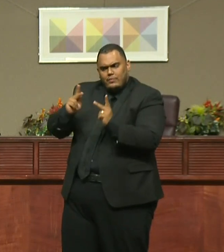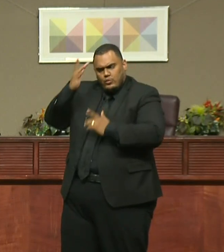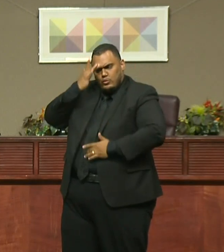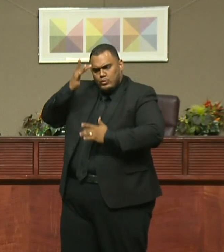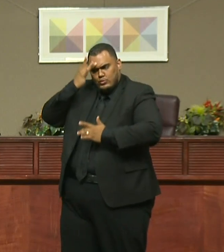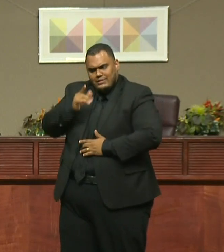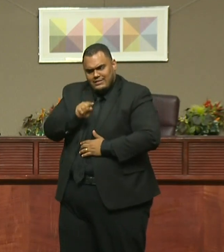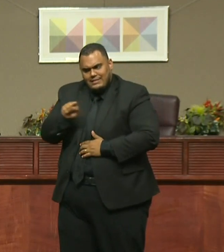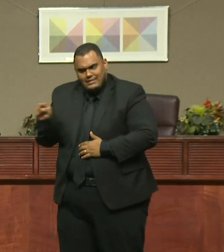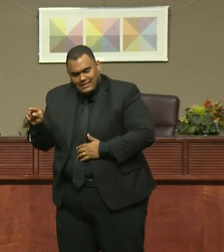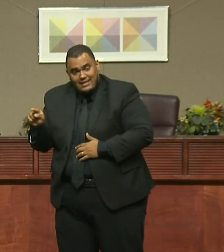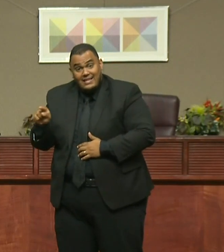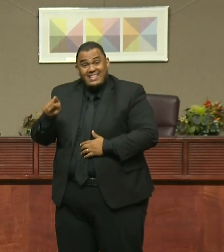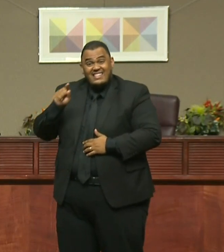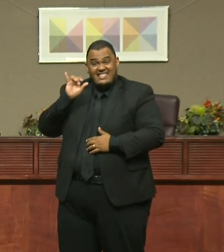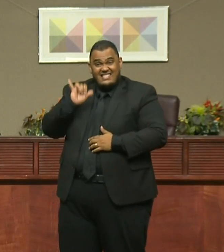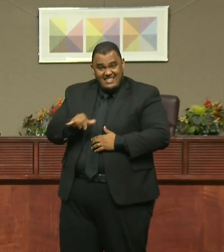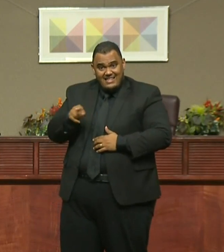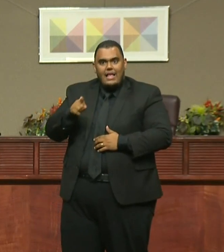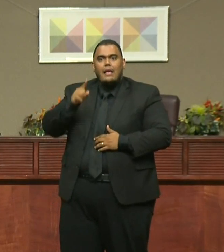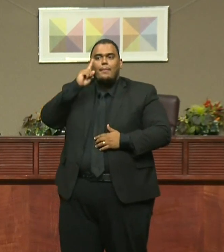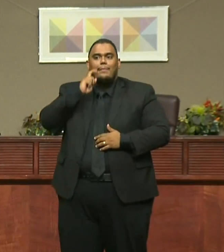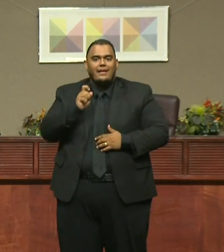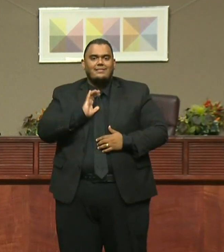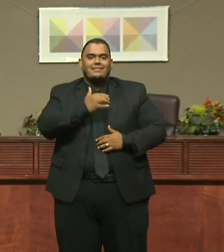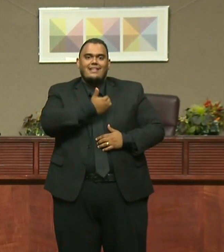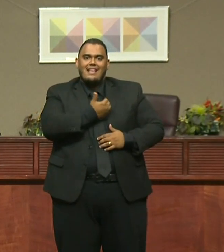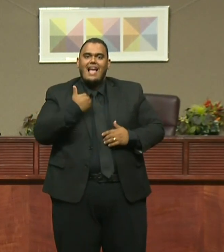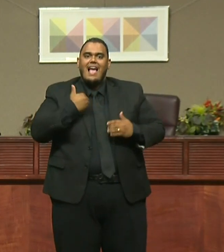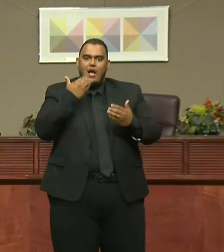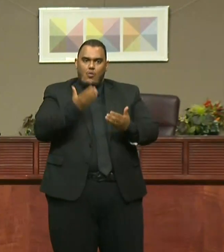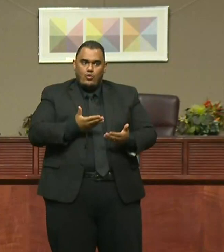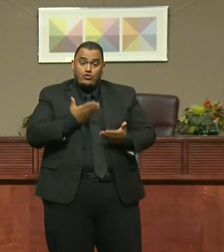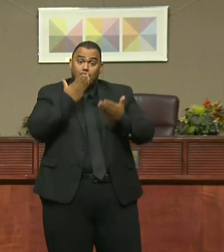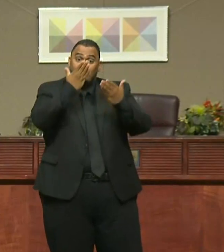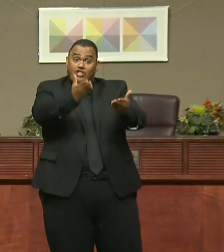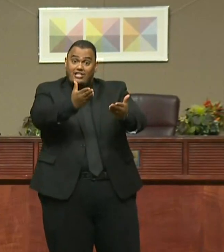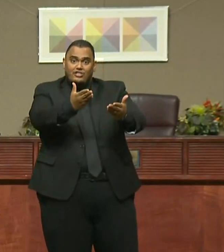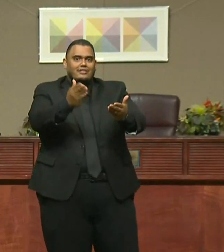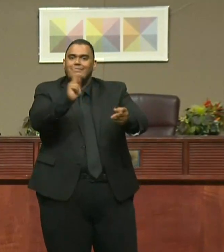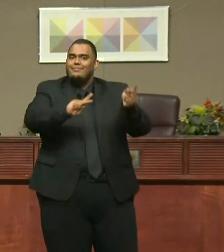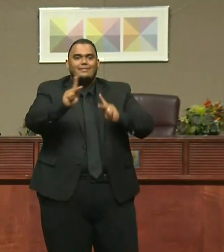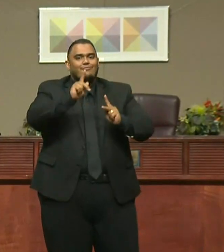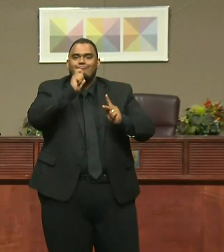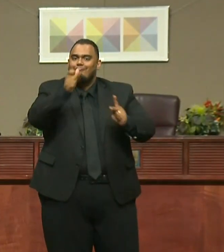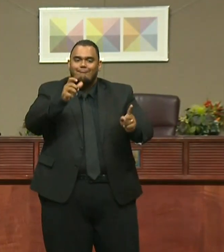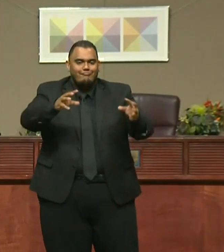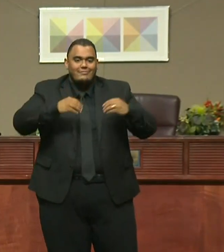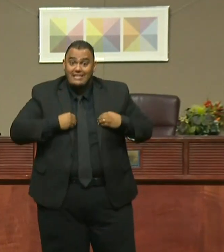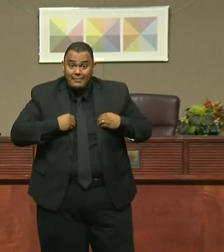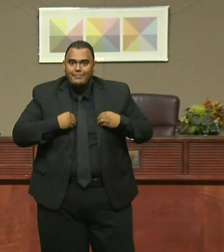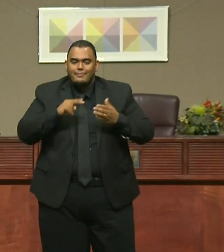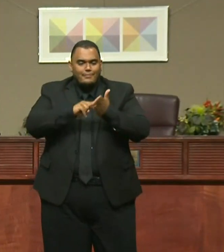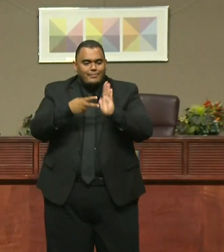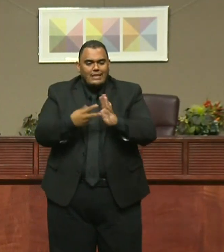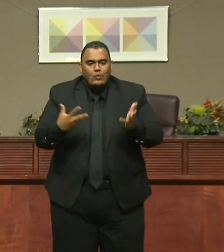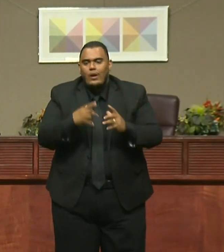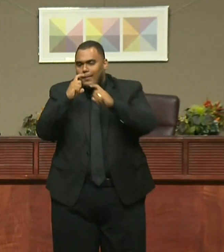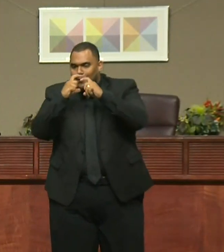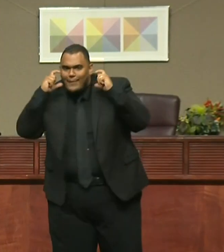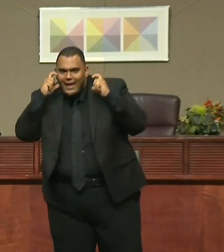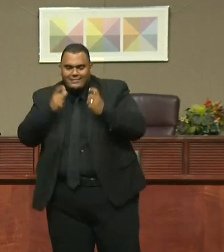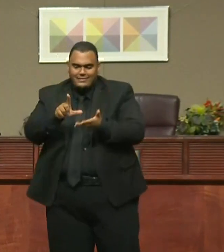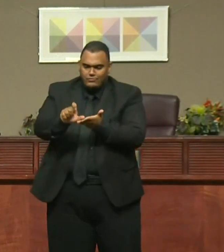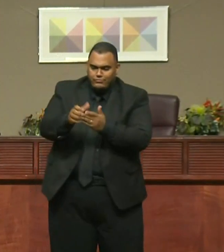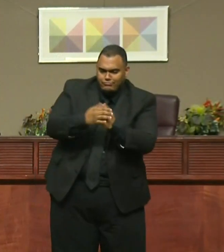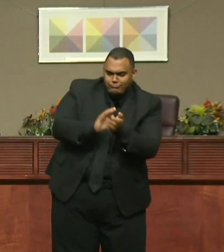the measures that we have put in place has not been fully utilized by people. Meaning masking, washing your hands, keeping social distance.